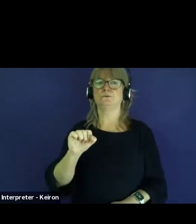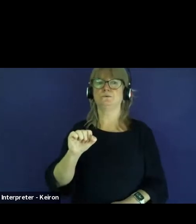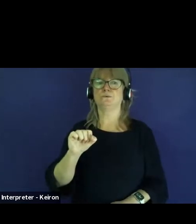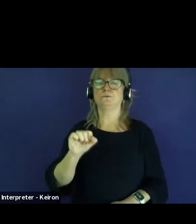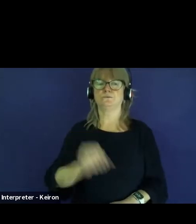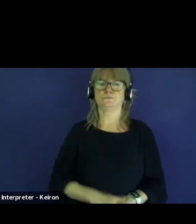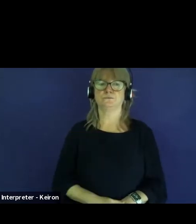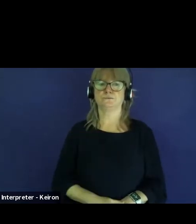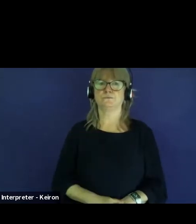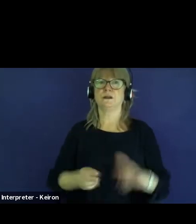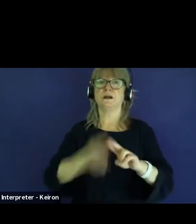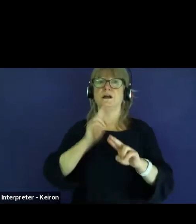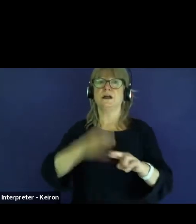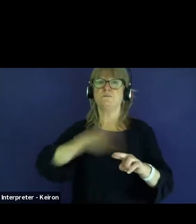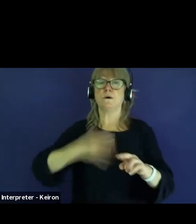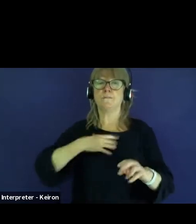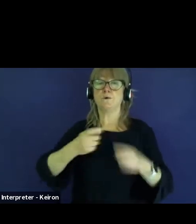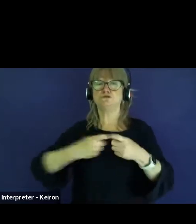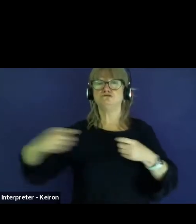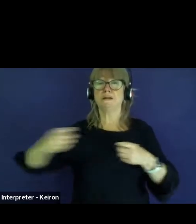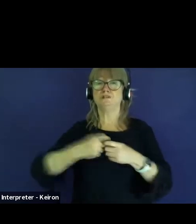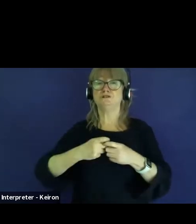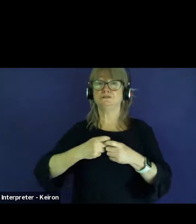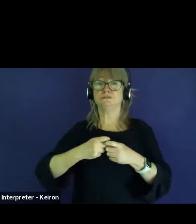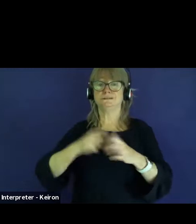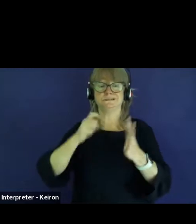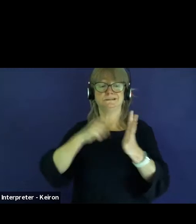stretch, we push our knee further away from our body.